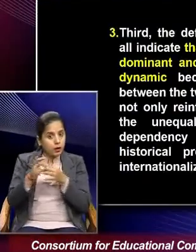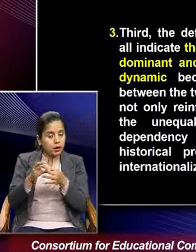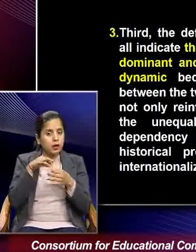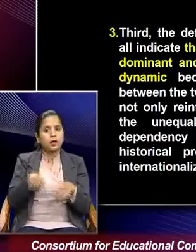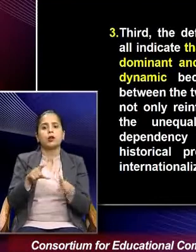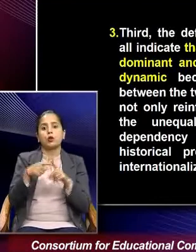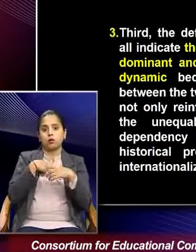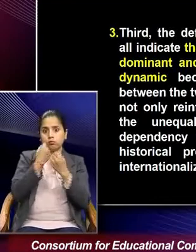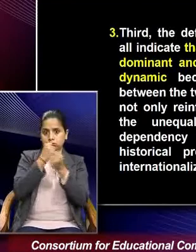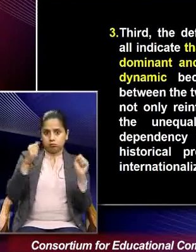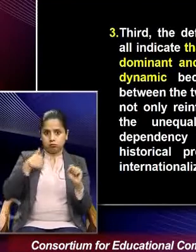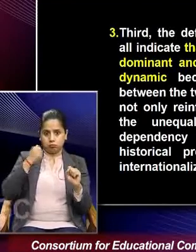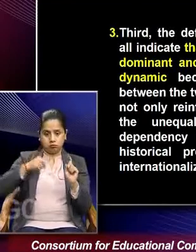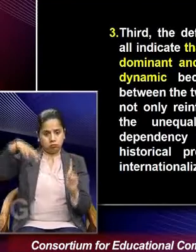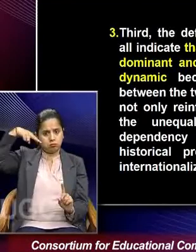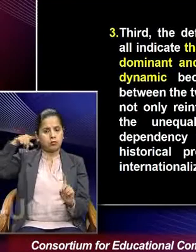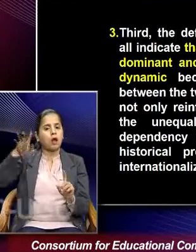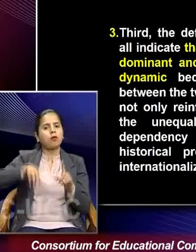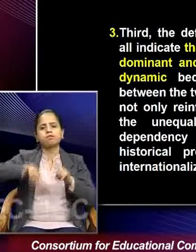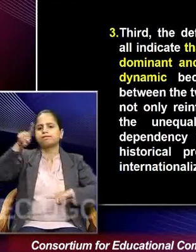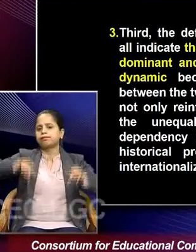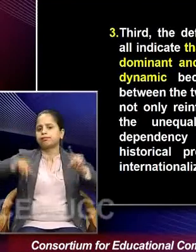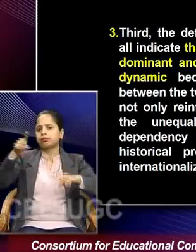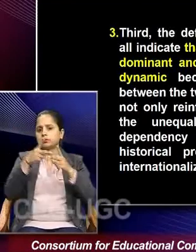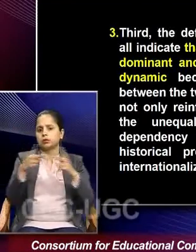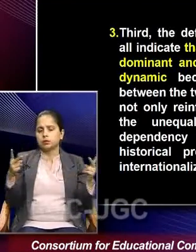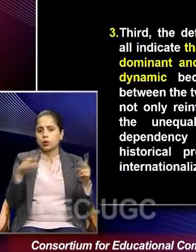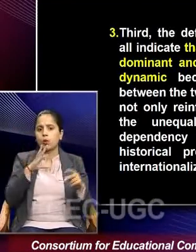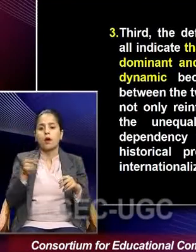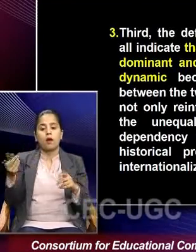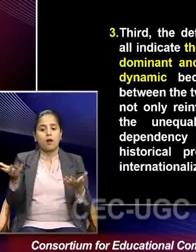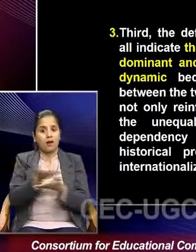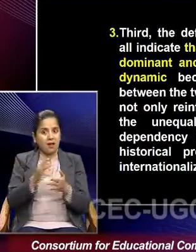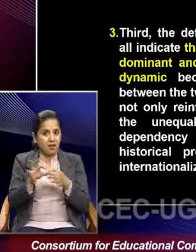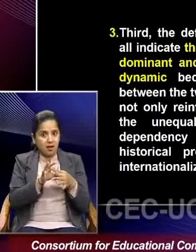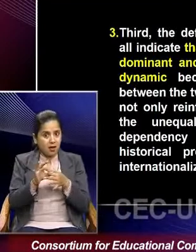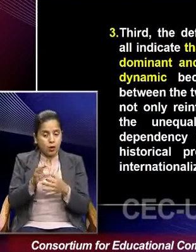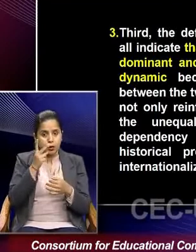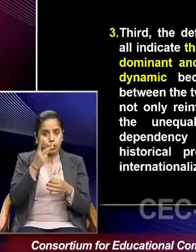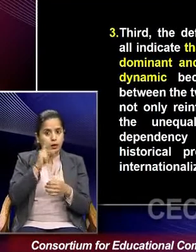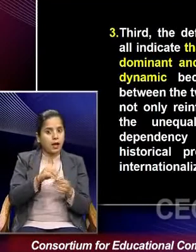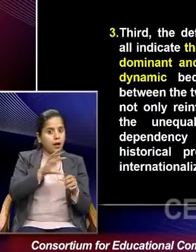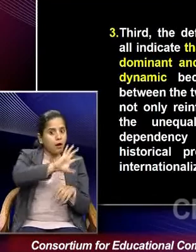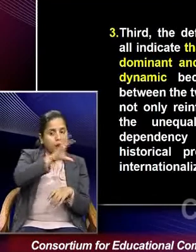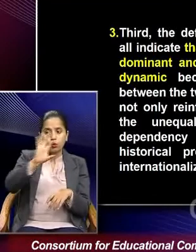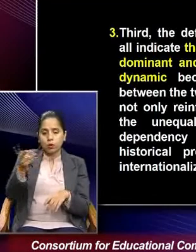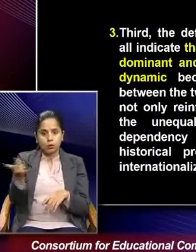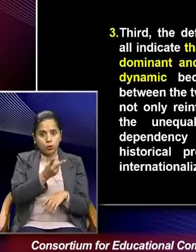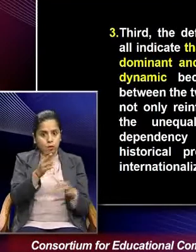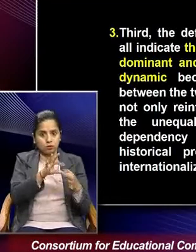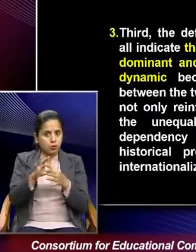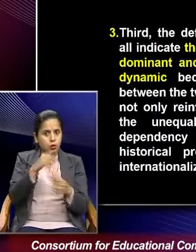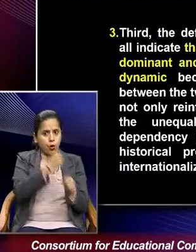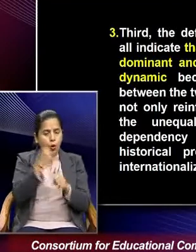and dependent states are dynamic, because the interaction between the two sets of states tend to not only